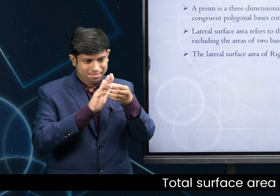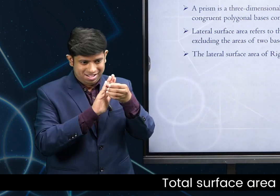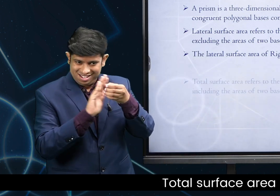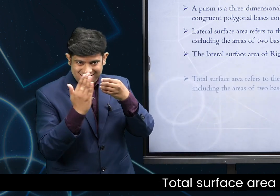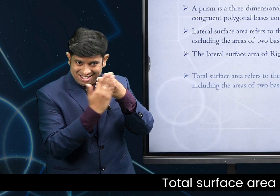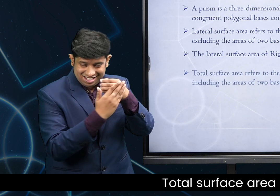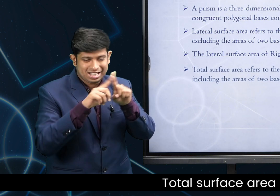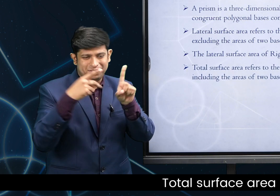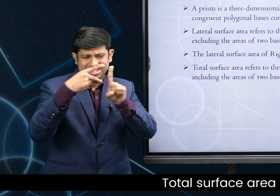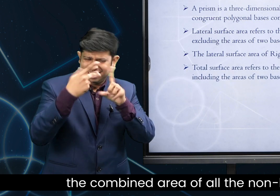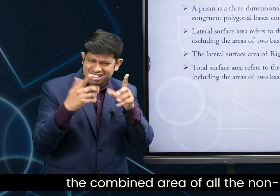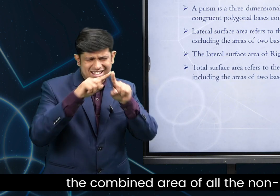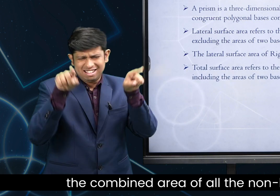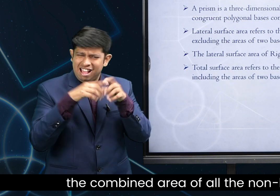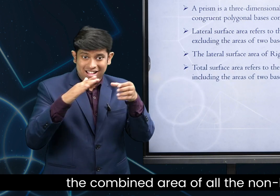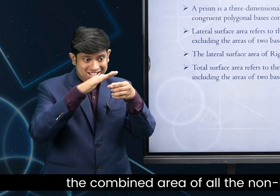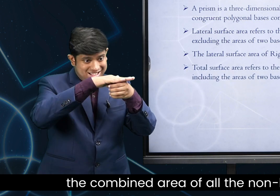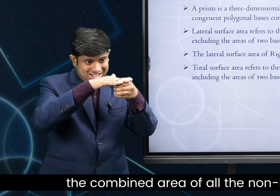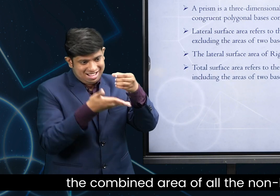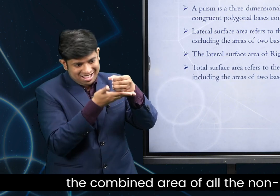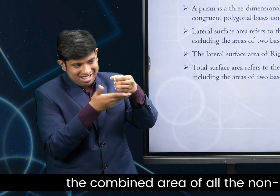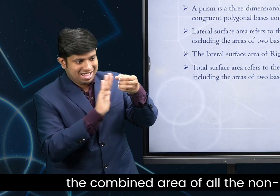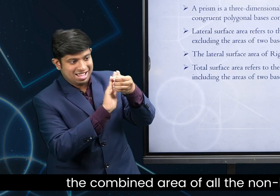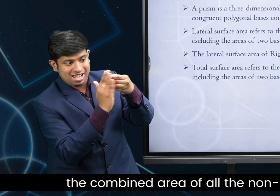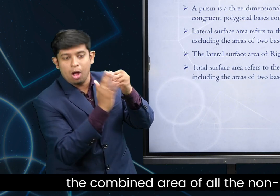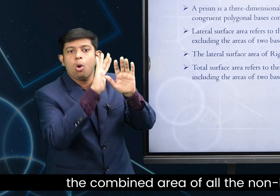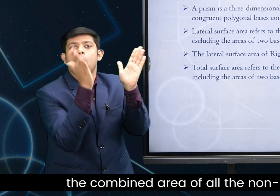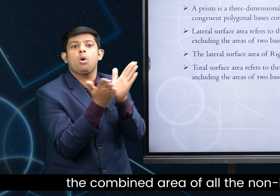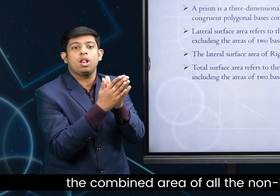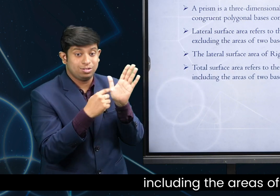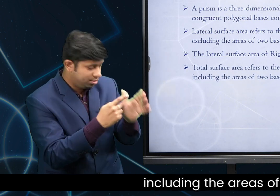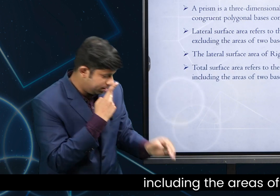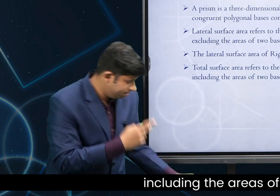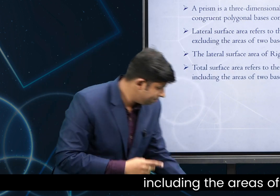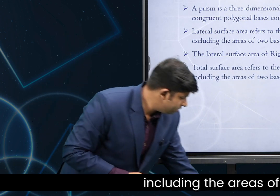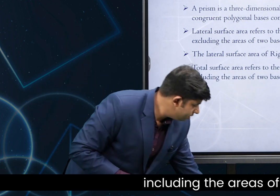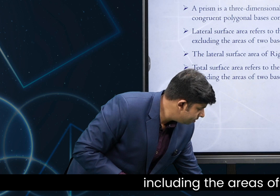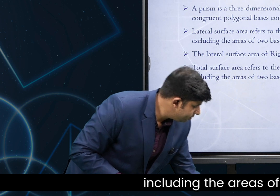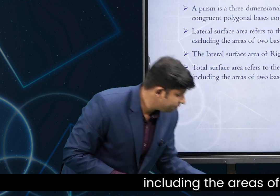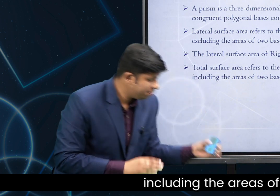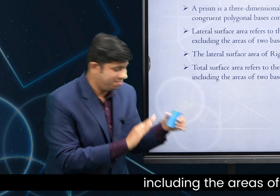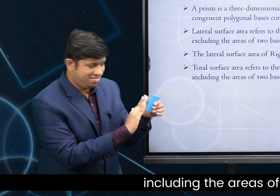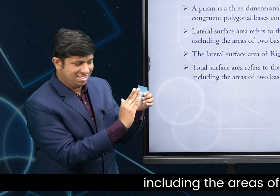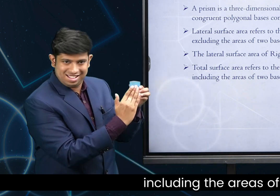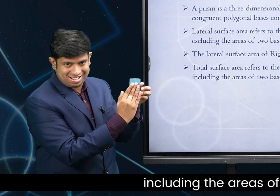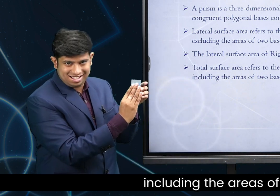Total surface area refers to the combined area of all the non-base faces of the prism including the areas of two bases.